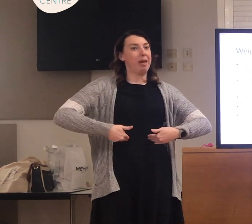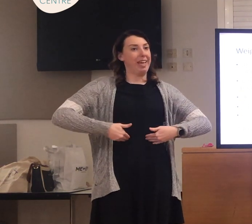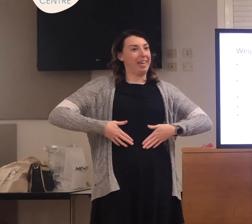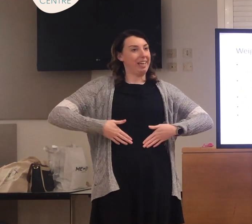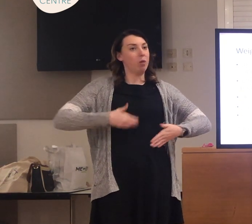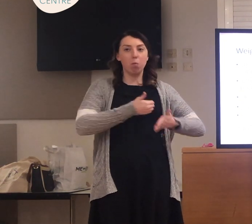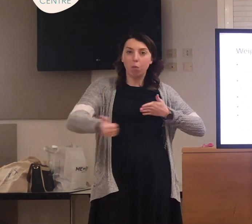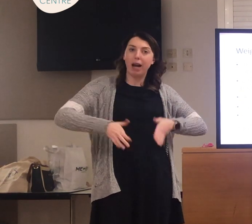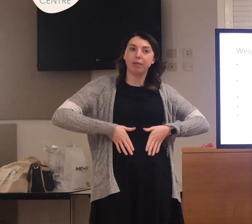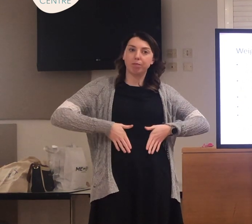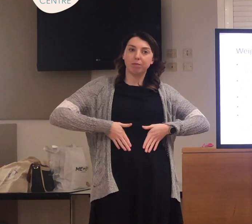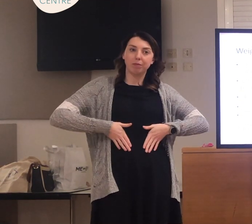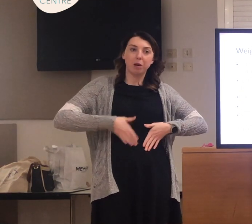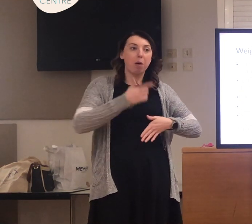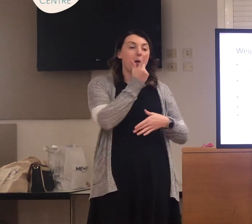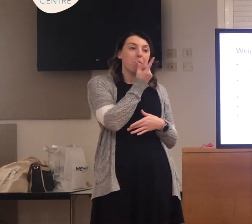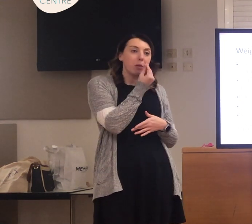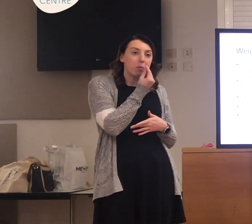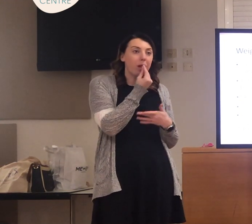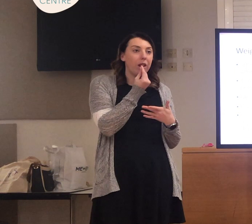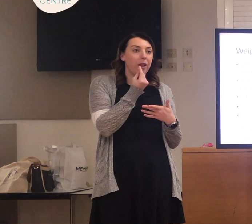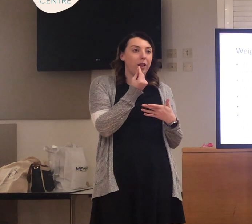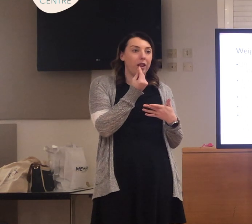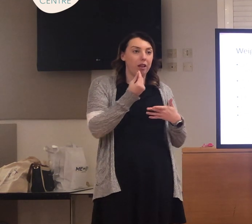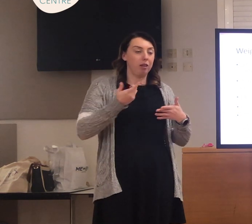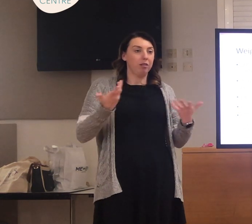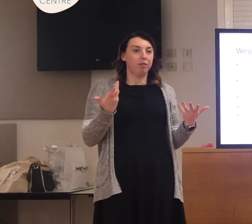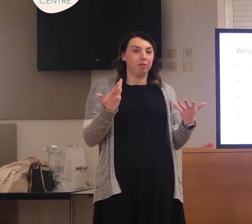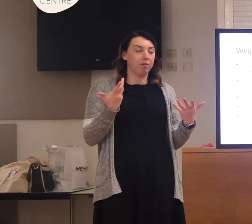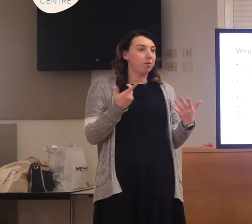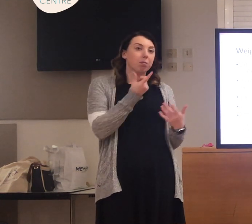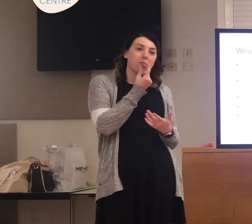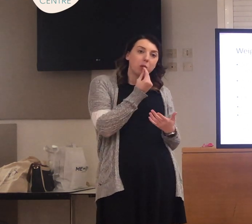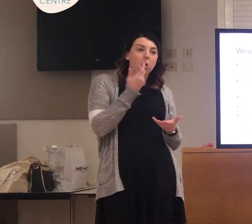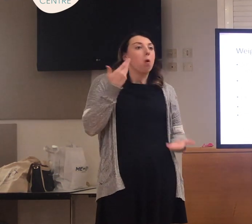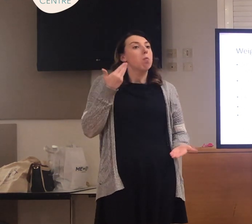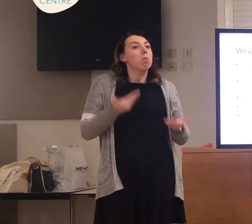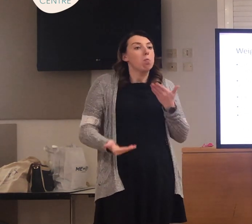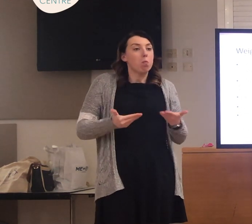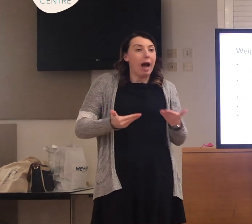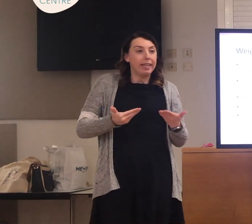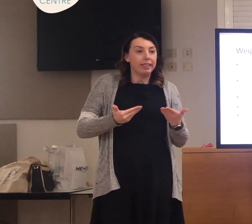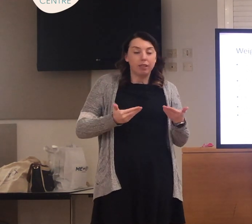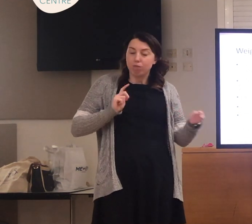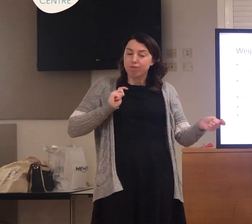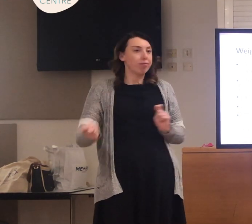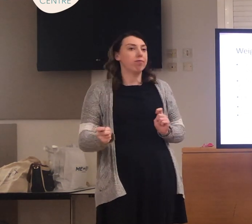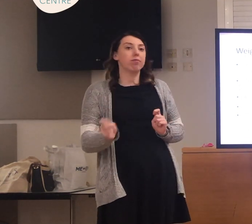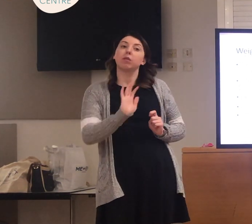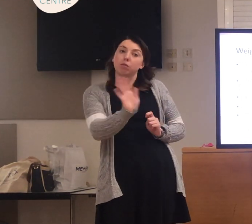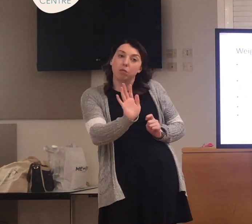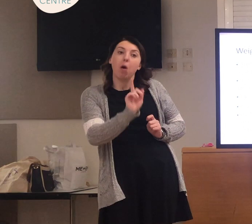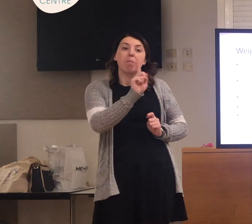Often you might not change shape significantly, you might not change weight significantly, but your